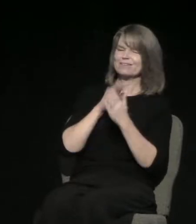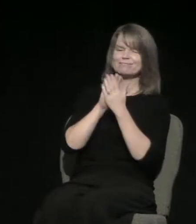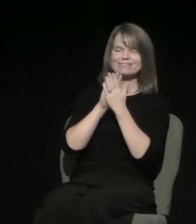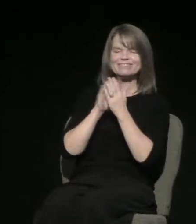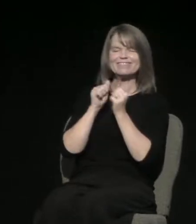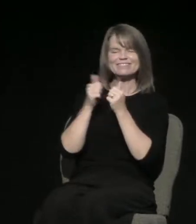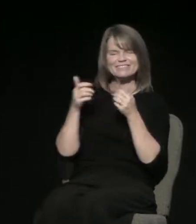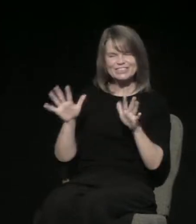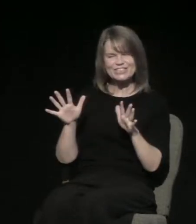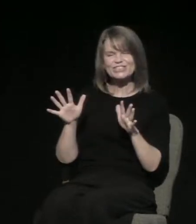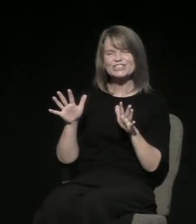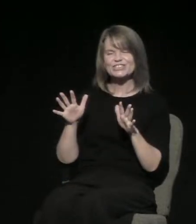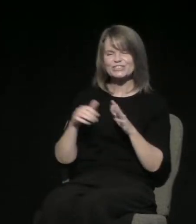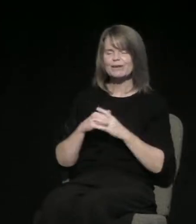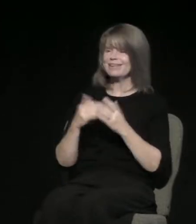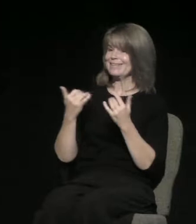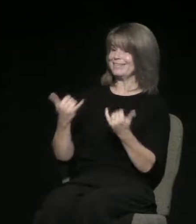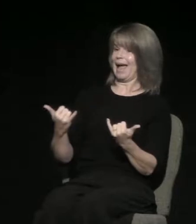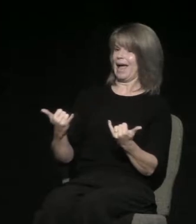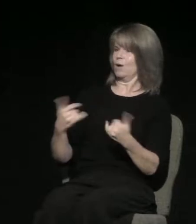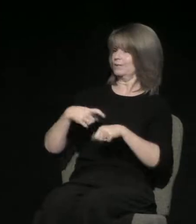So Now Is